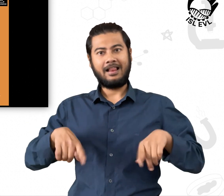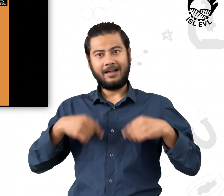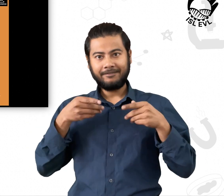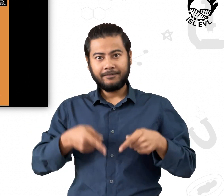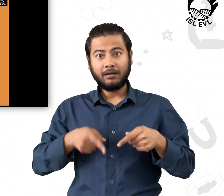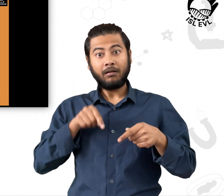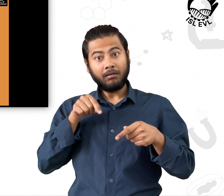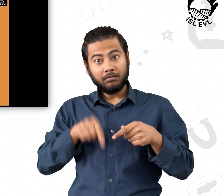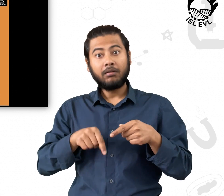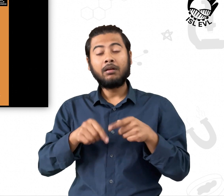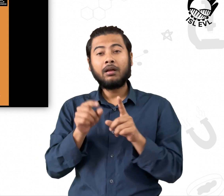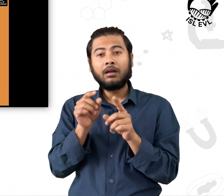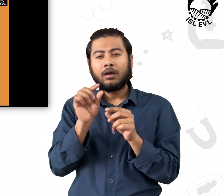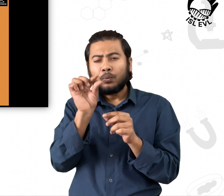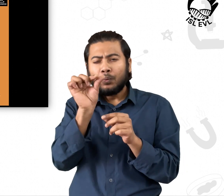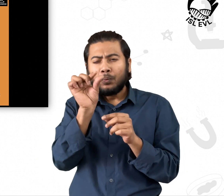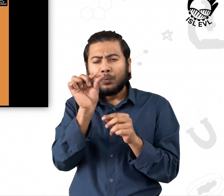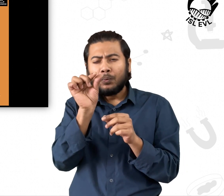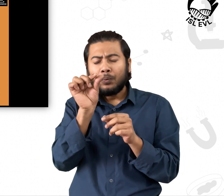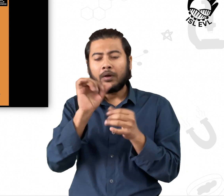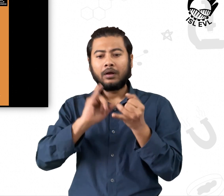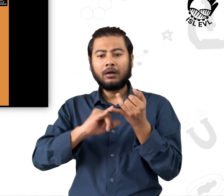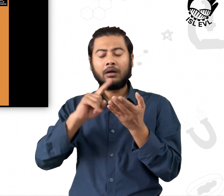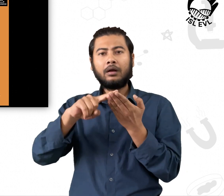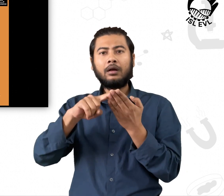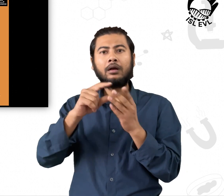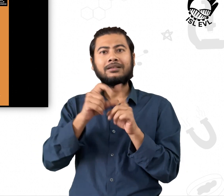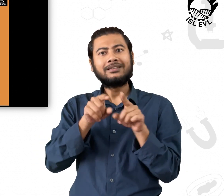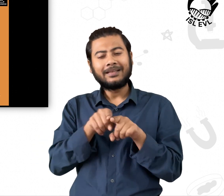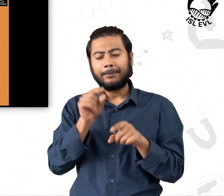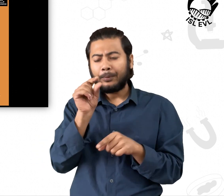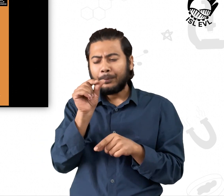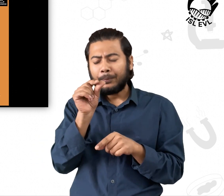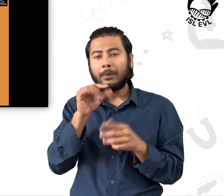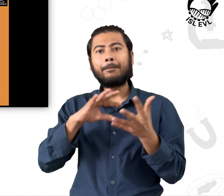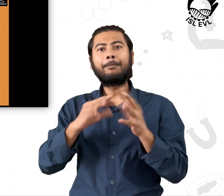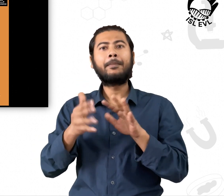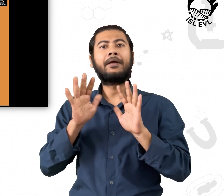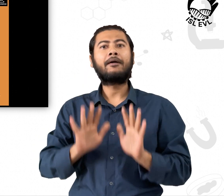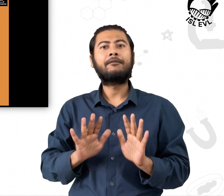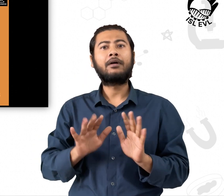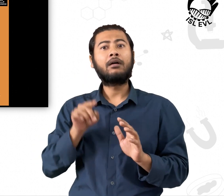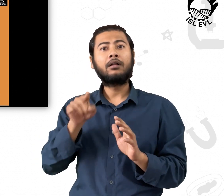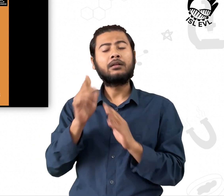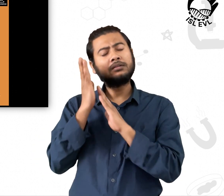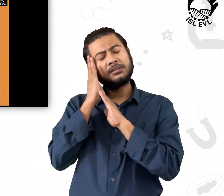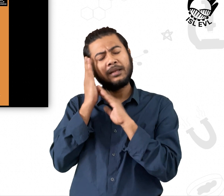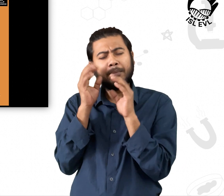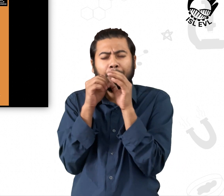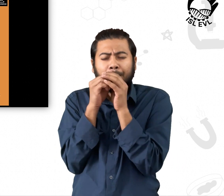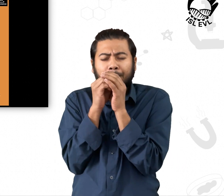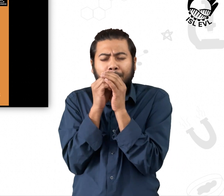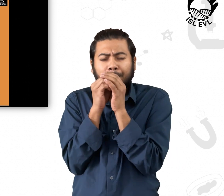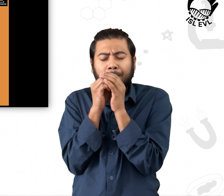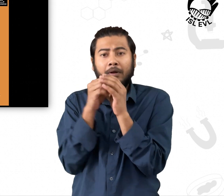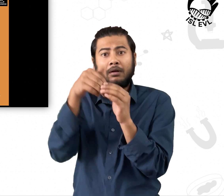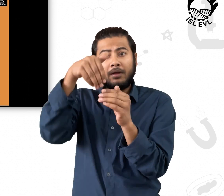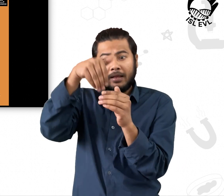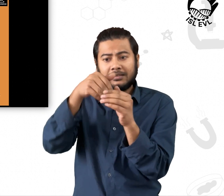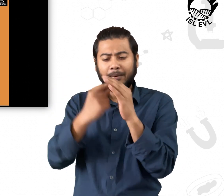soil. What are bacterial spores? Are they different from bacterial cells? So, Jigyasa, spores are tough structures that